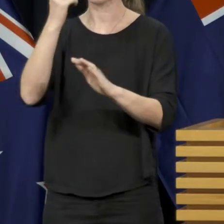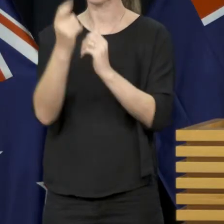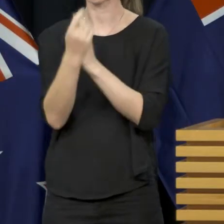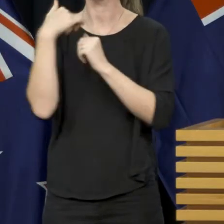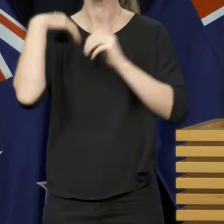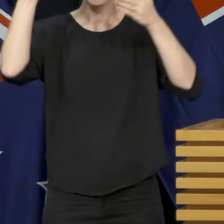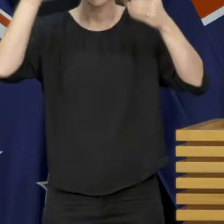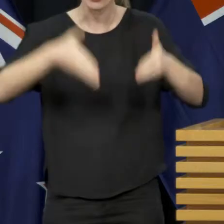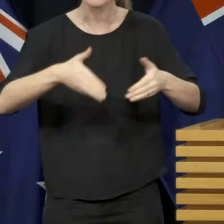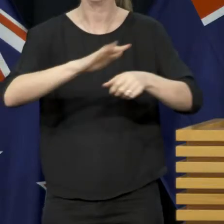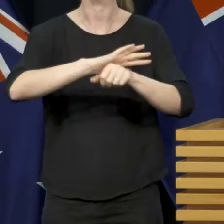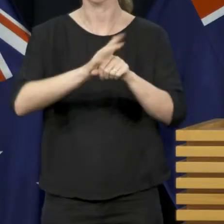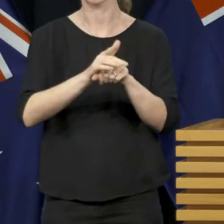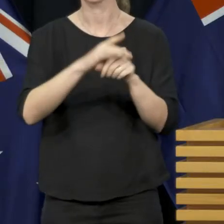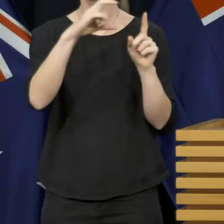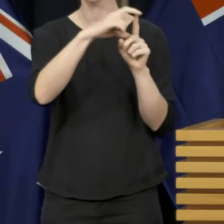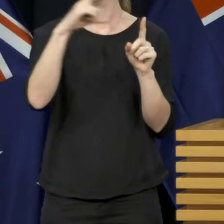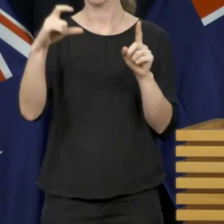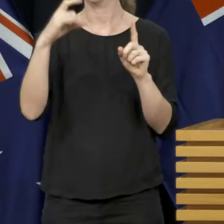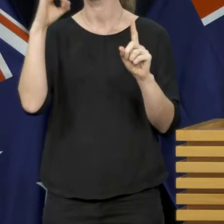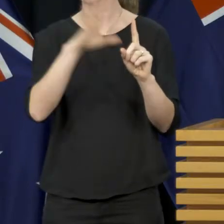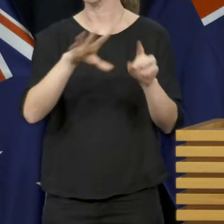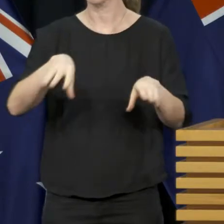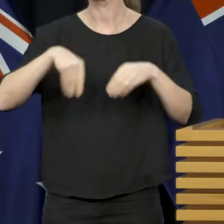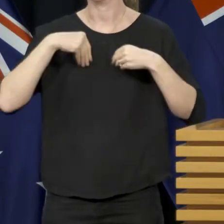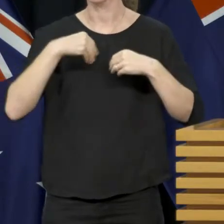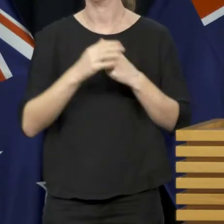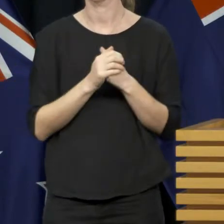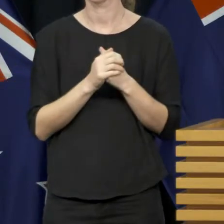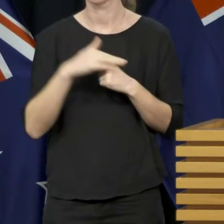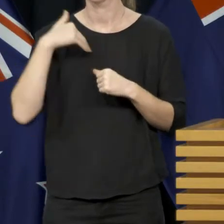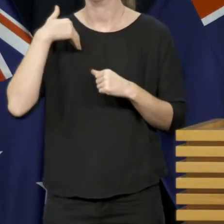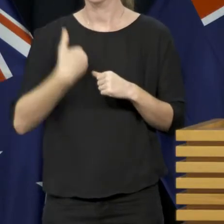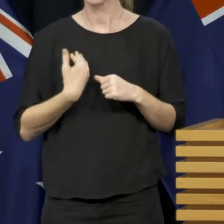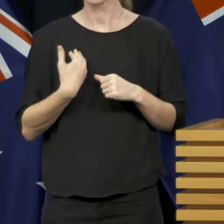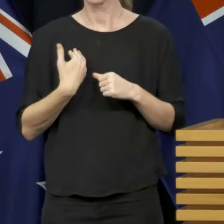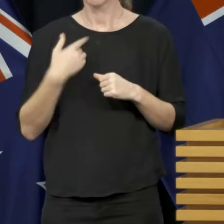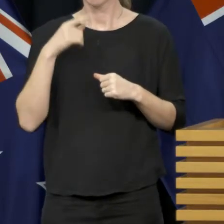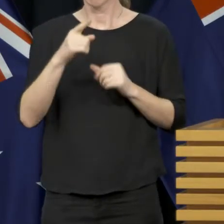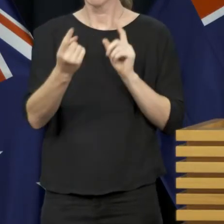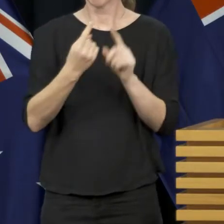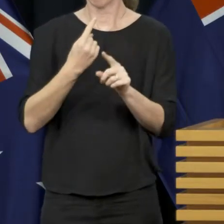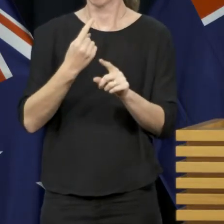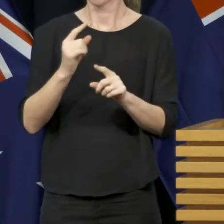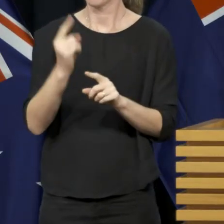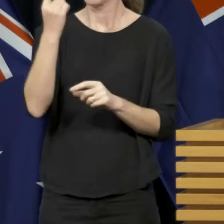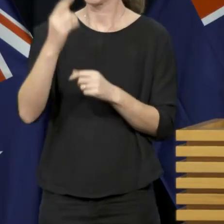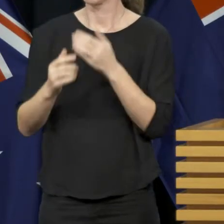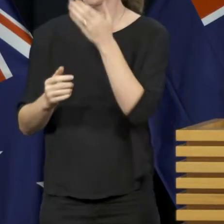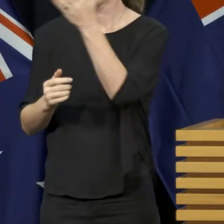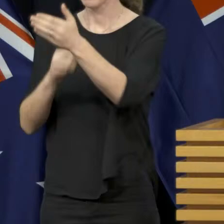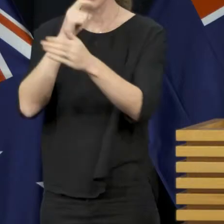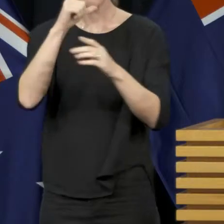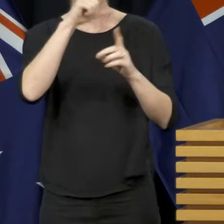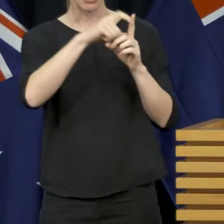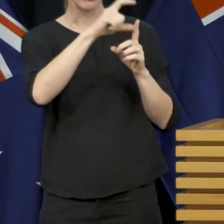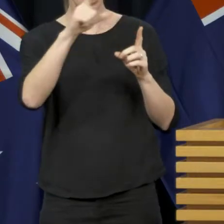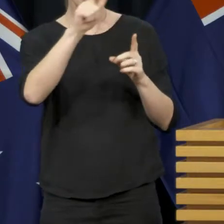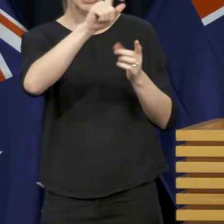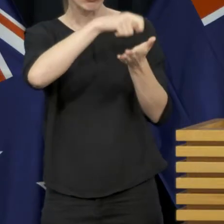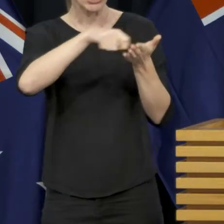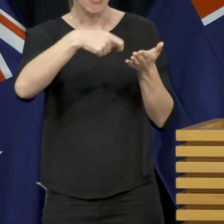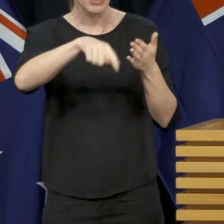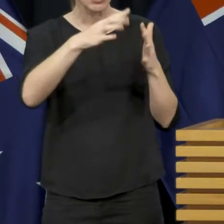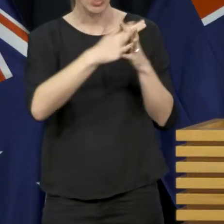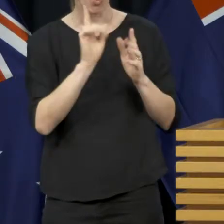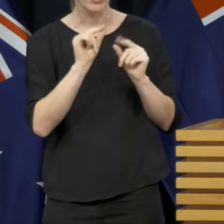That's something that Dr. Clark himself has recognised. We have to put that COVID response and recovery first. Jackson? If David Clark hadn't offered his resignation this week,